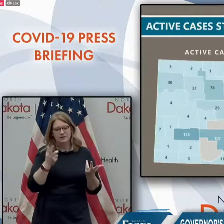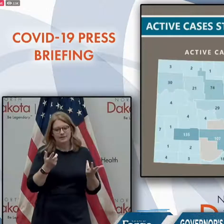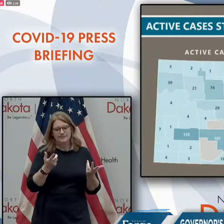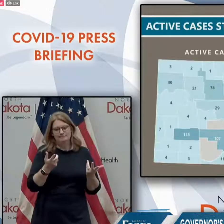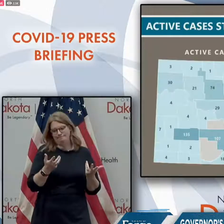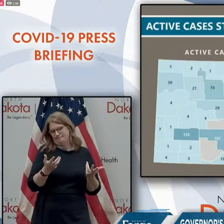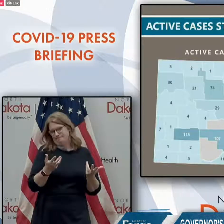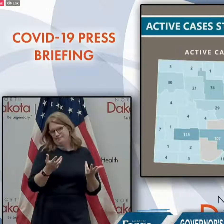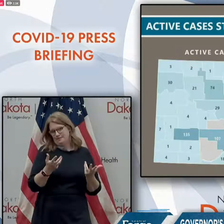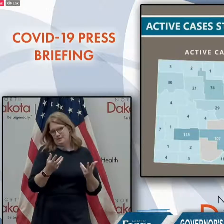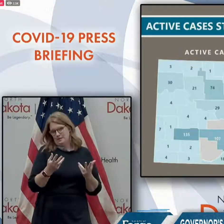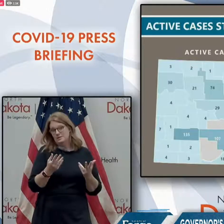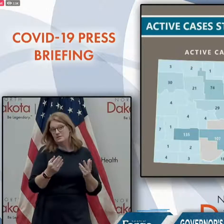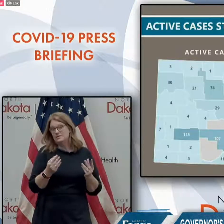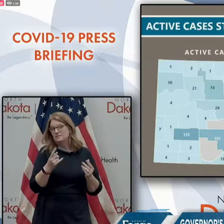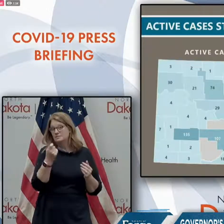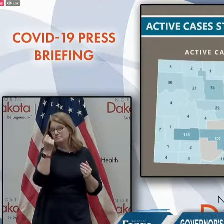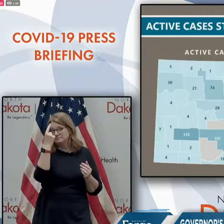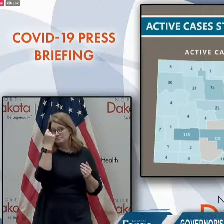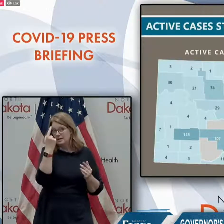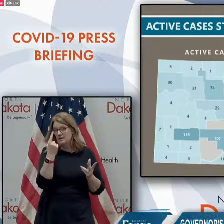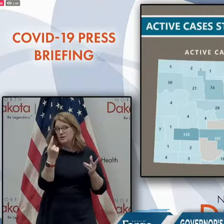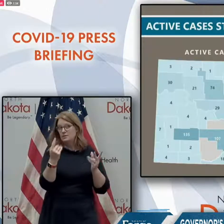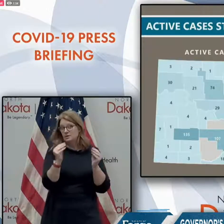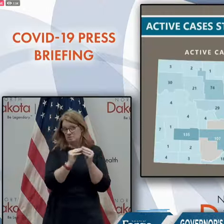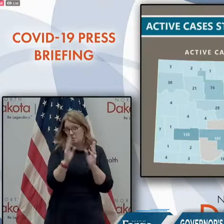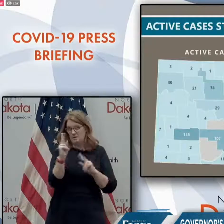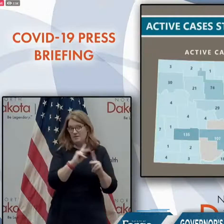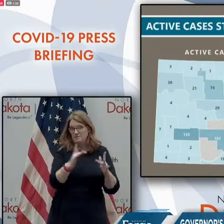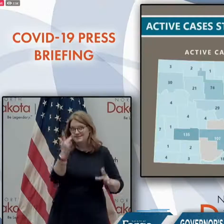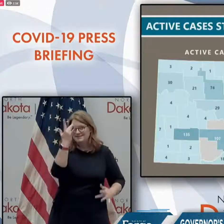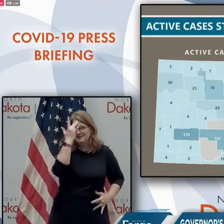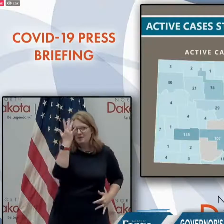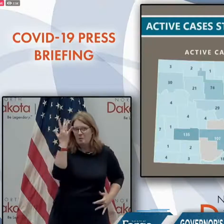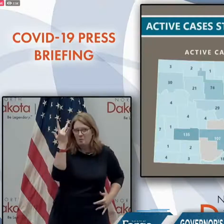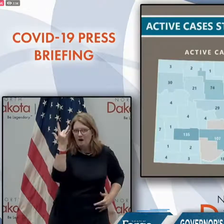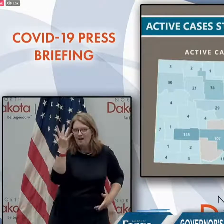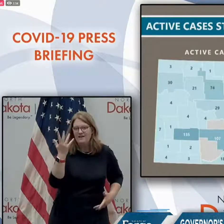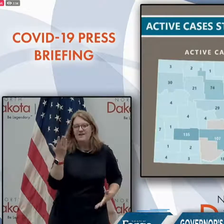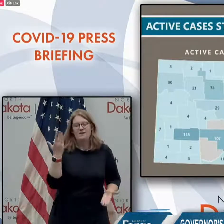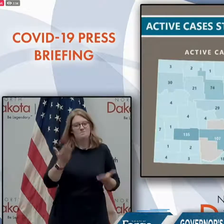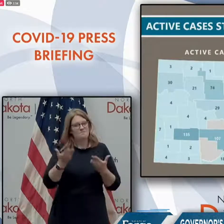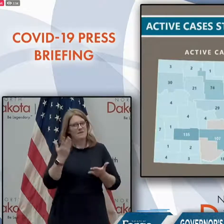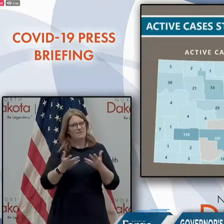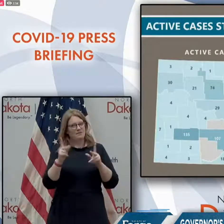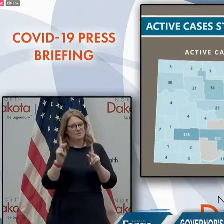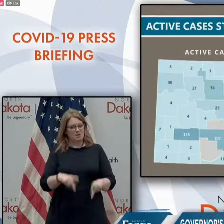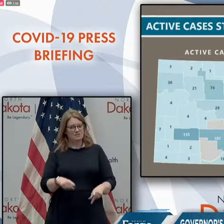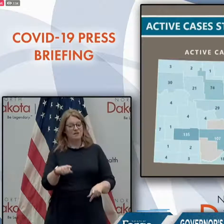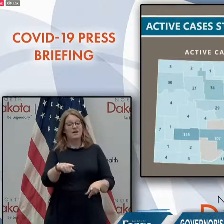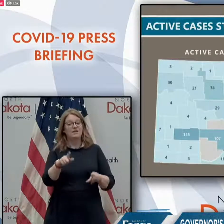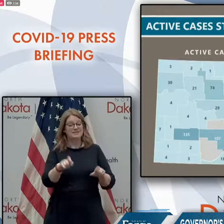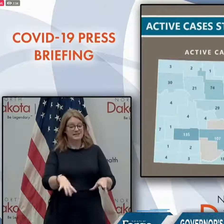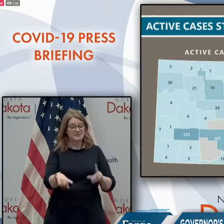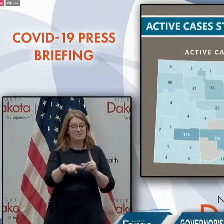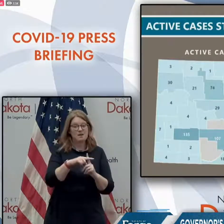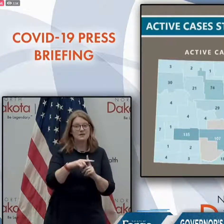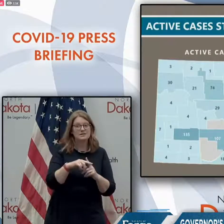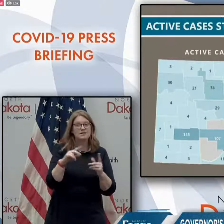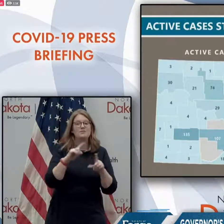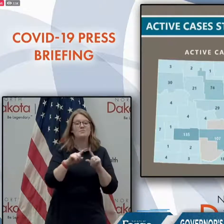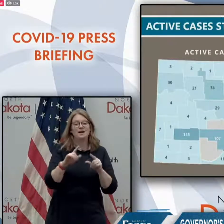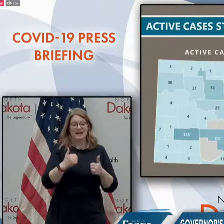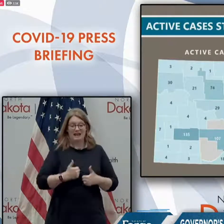having more active cases than we're showing right here because of individuals that may have tested positive but have an out-of-state residence,